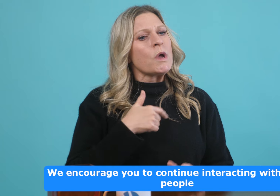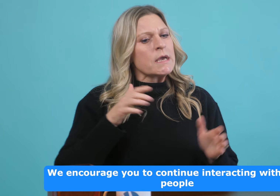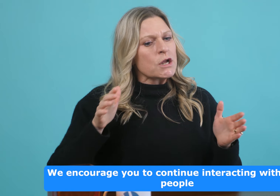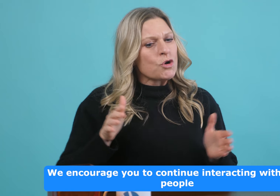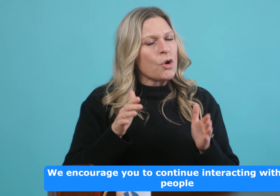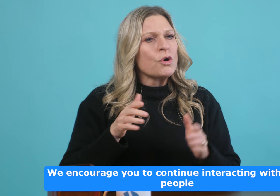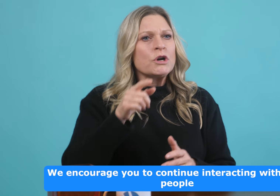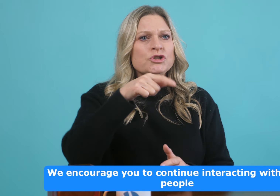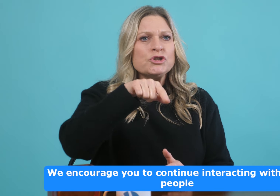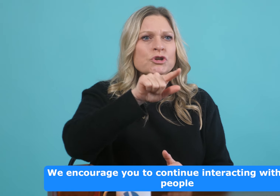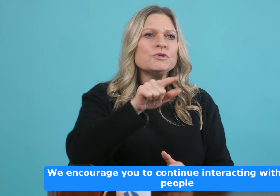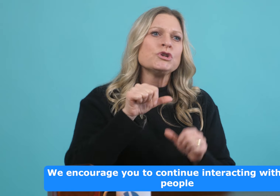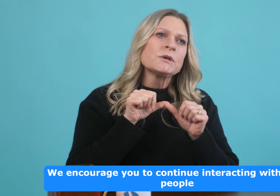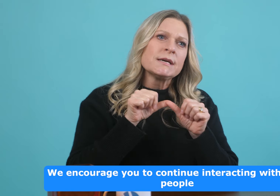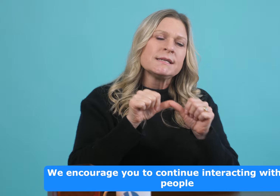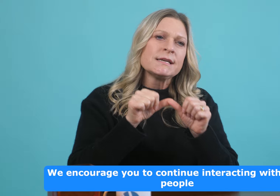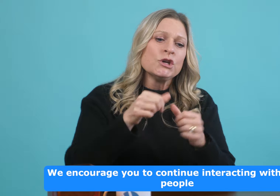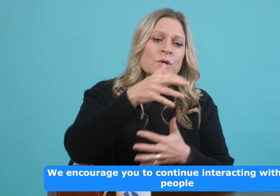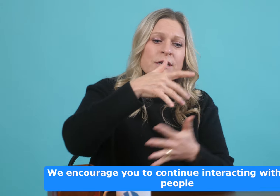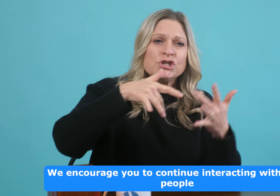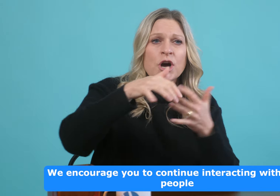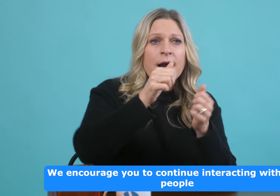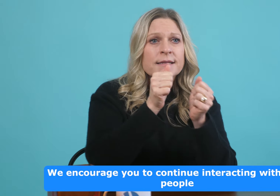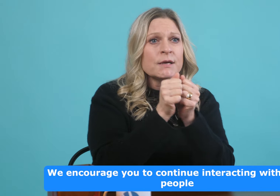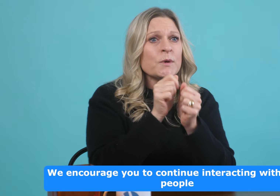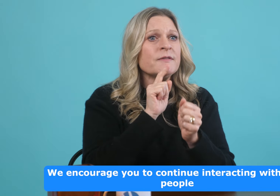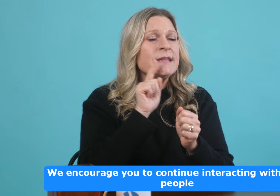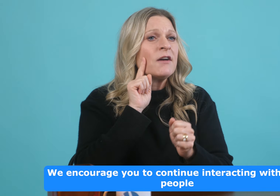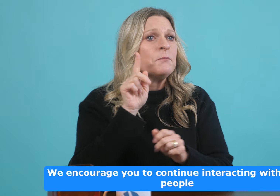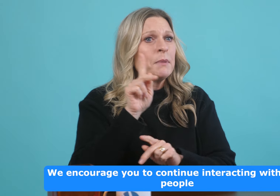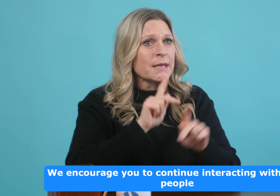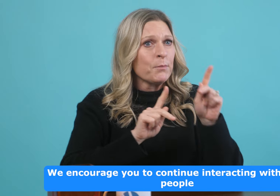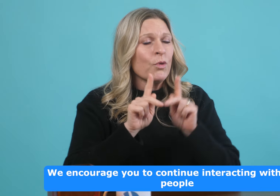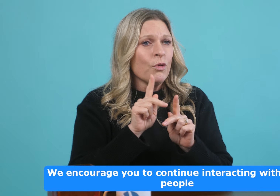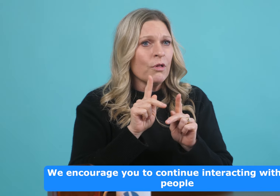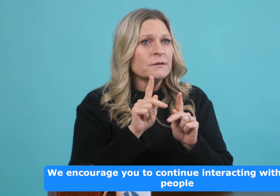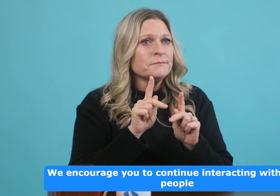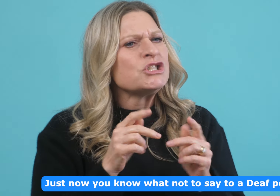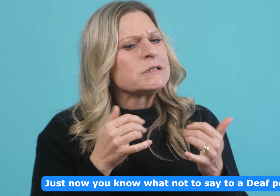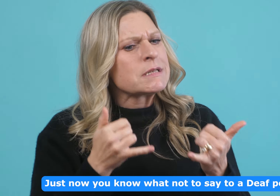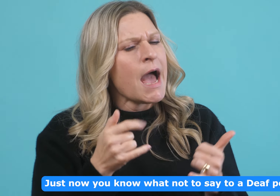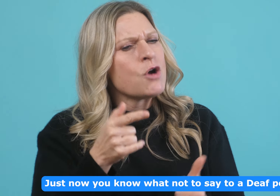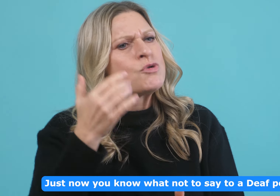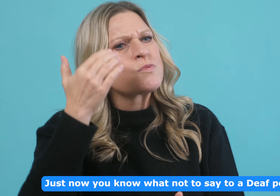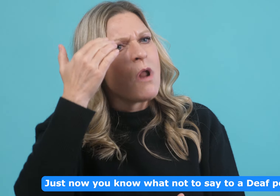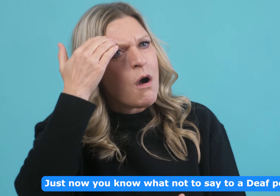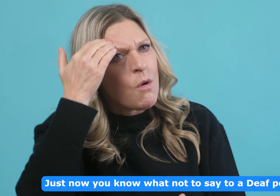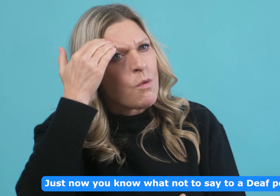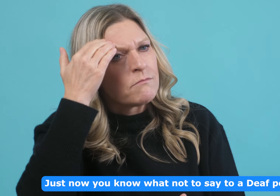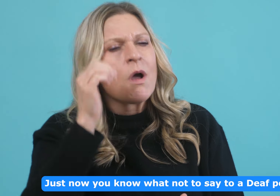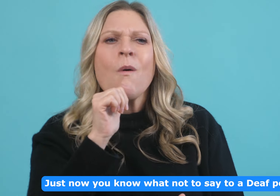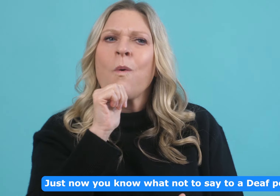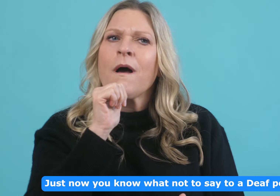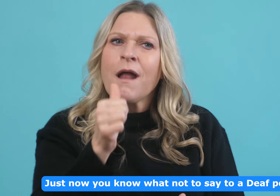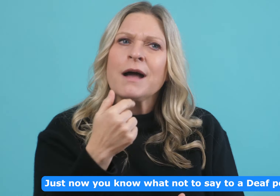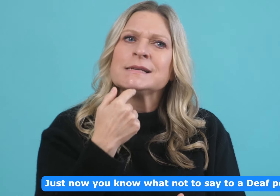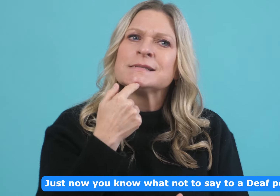We encourage you to continue interacting with deaf people. Just now you know what not to